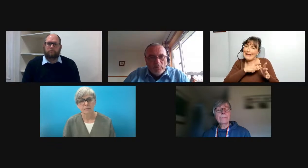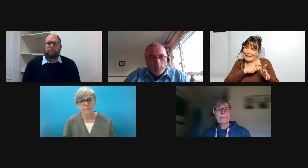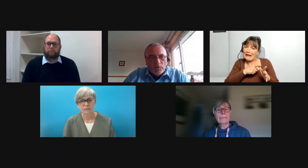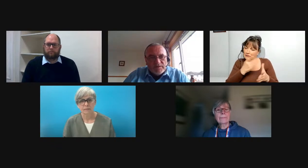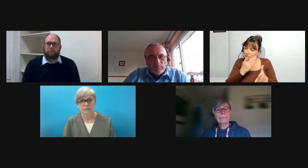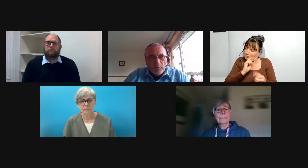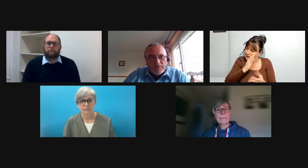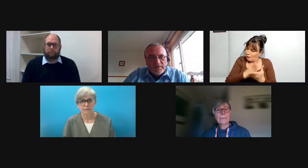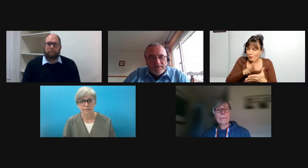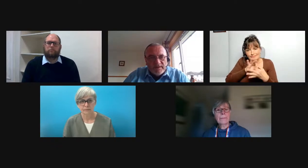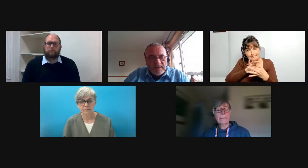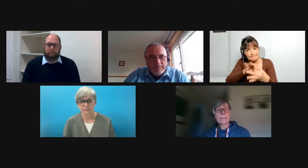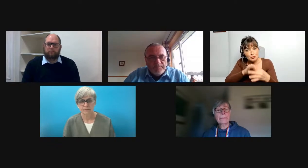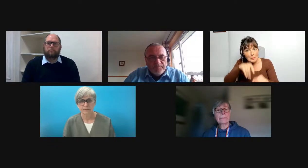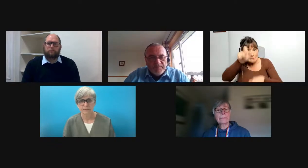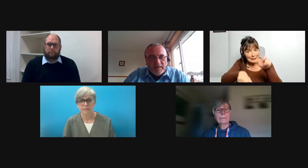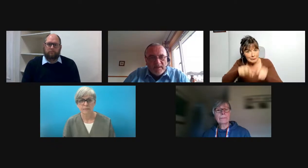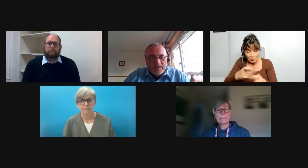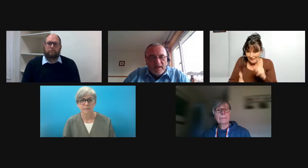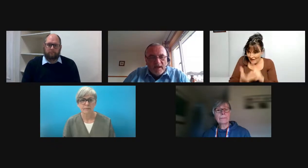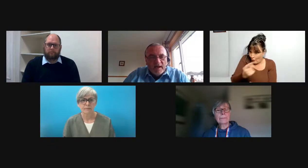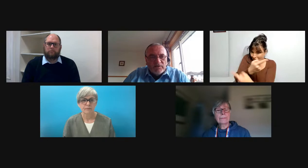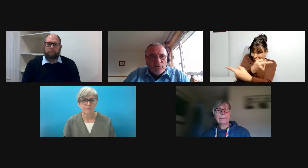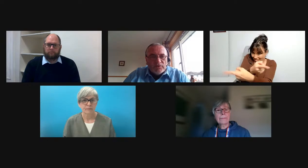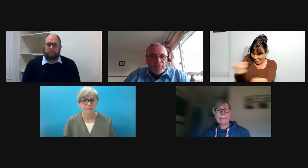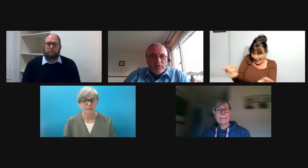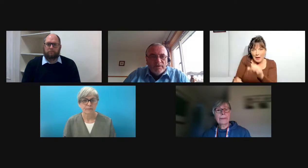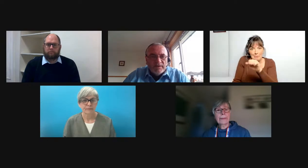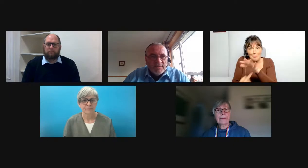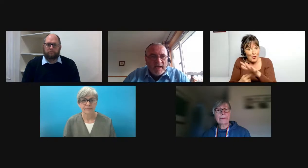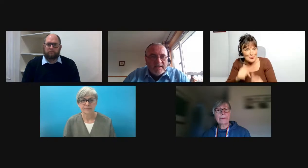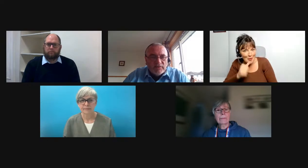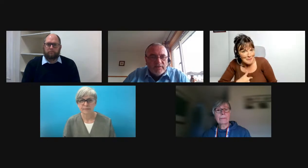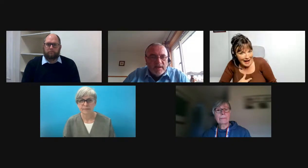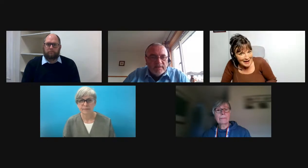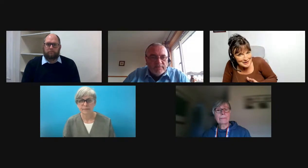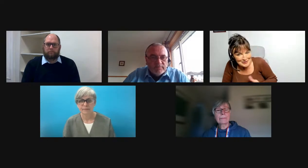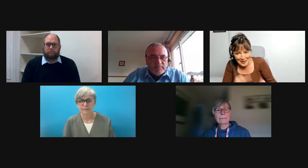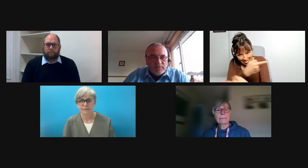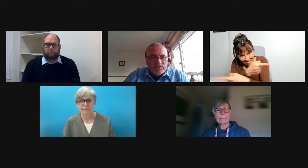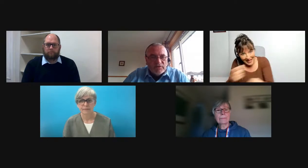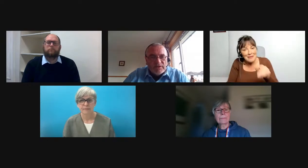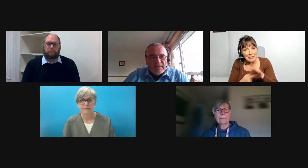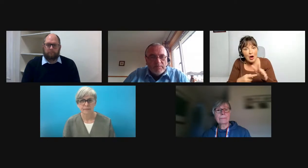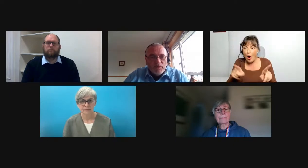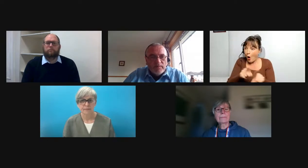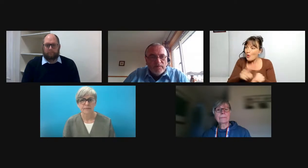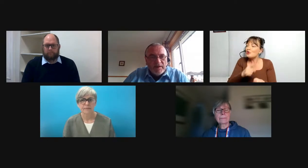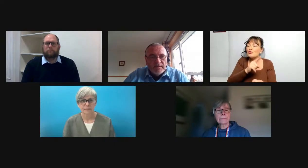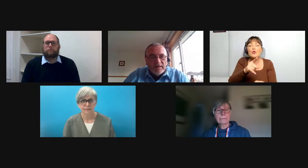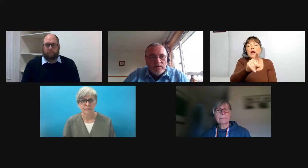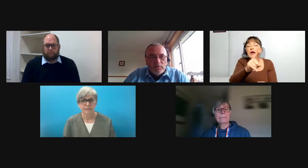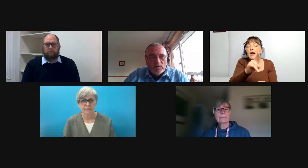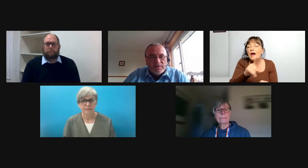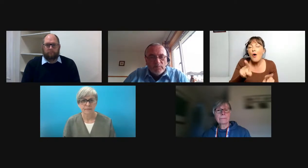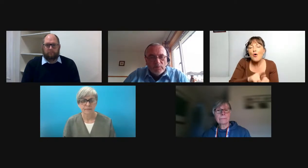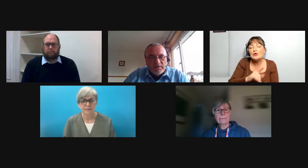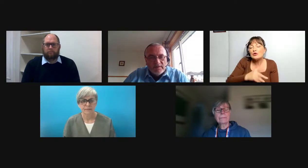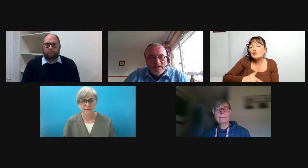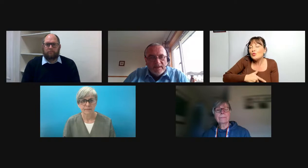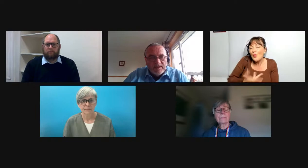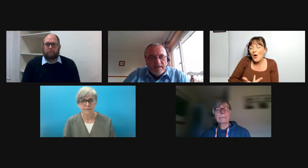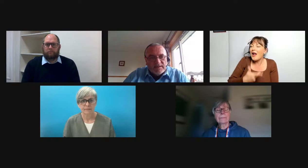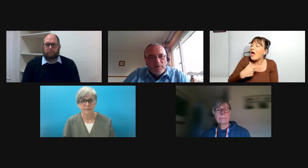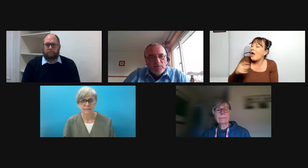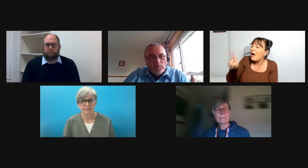find out what's important to them and also to act on that. So it's not just about finding out what's